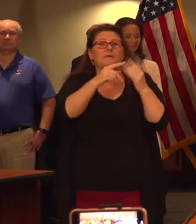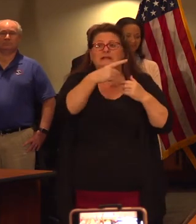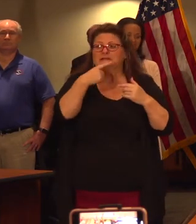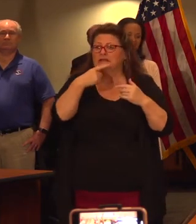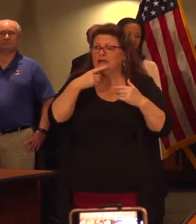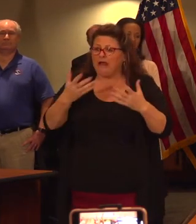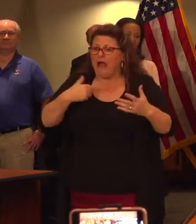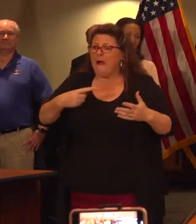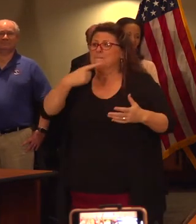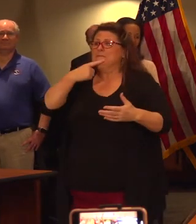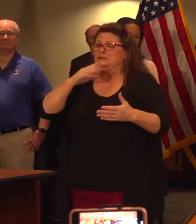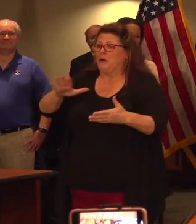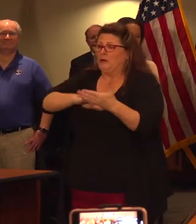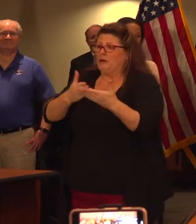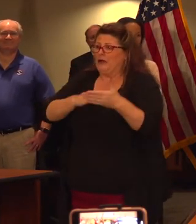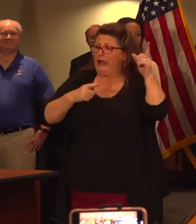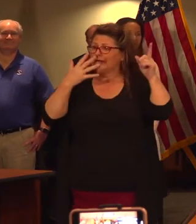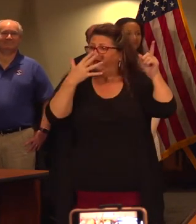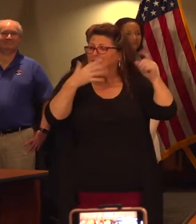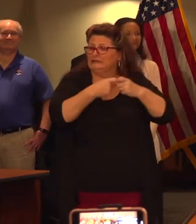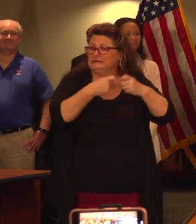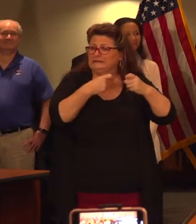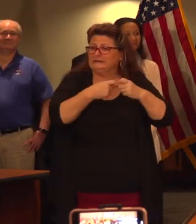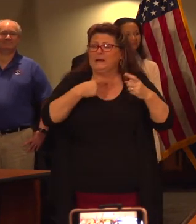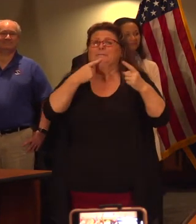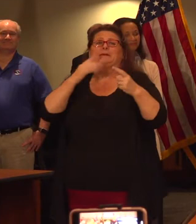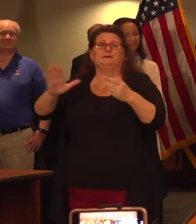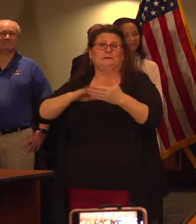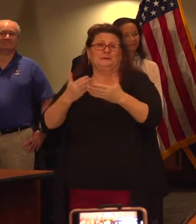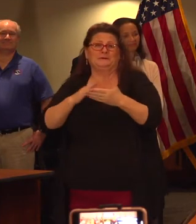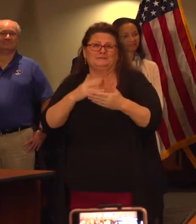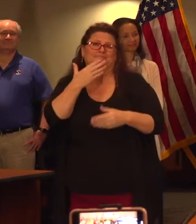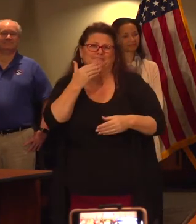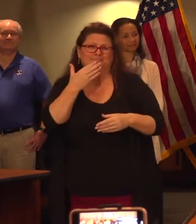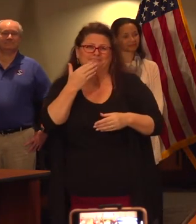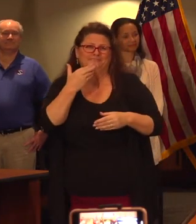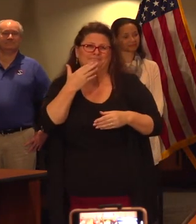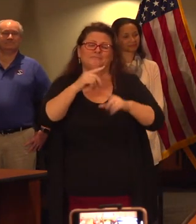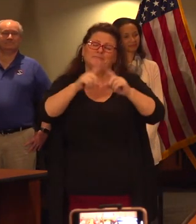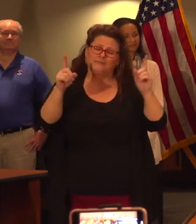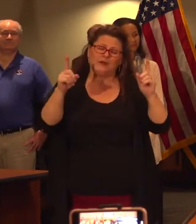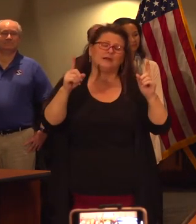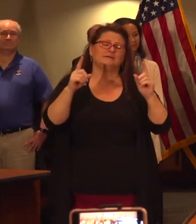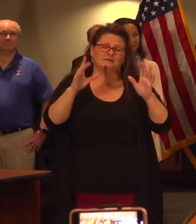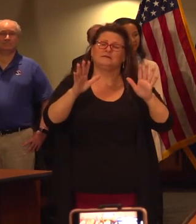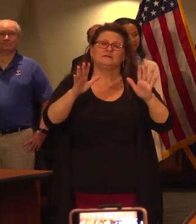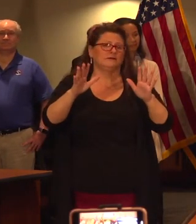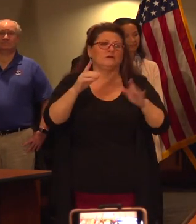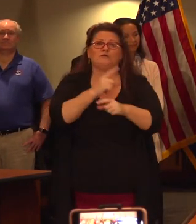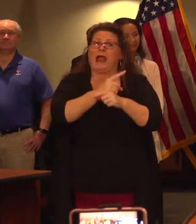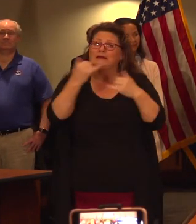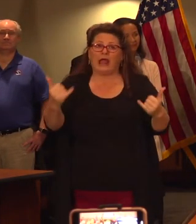good cooking that they'd gotten used to. So, again, I want to thank the people of South Carolina, but I say again, it's too early